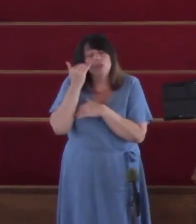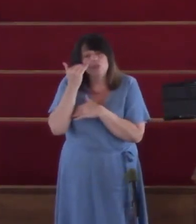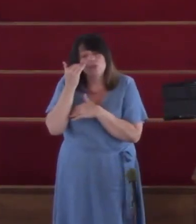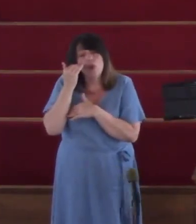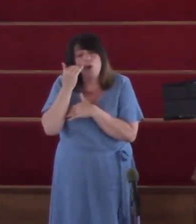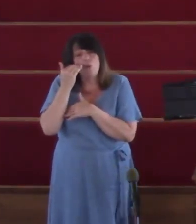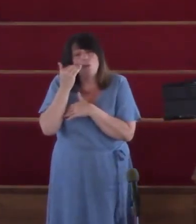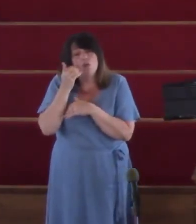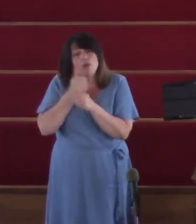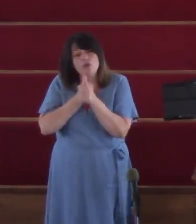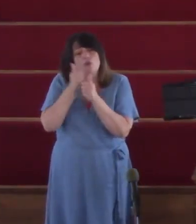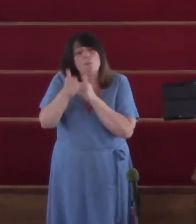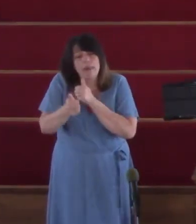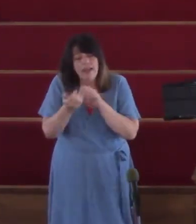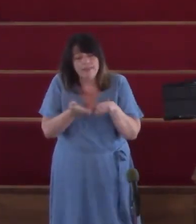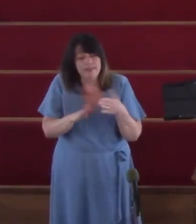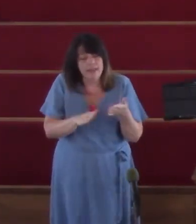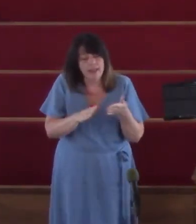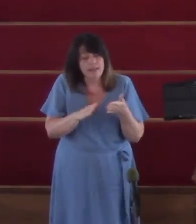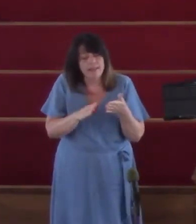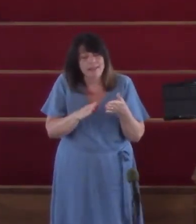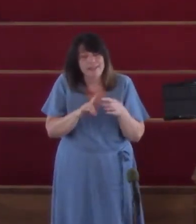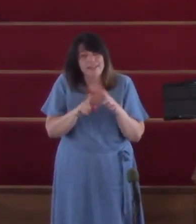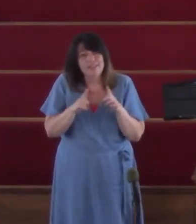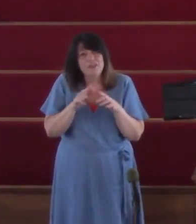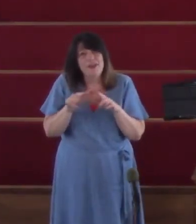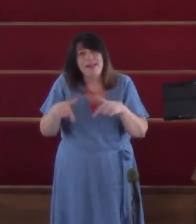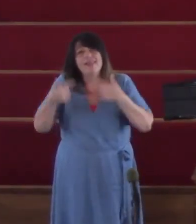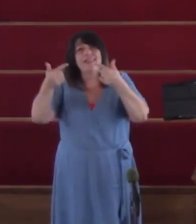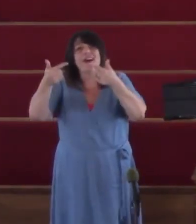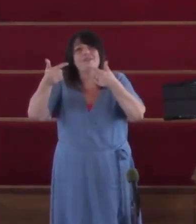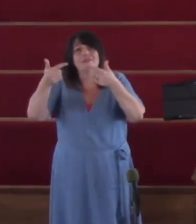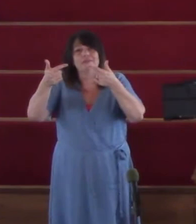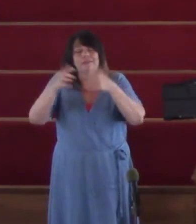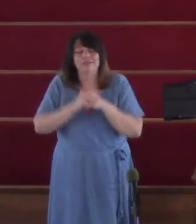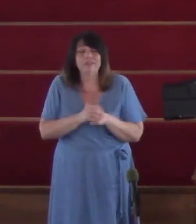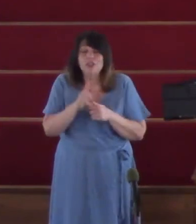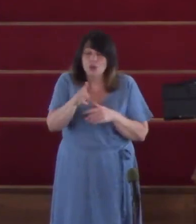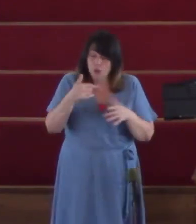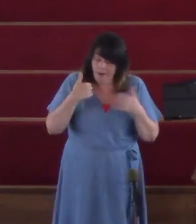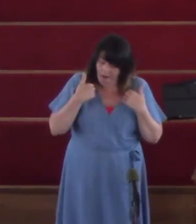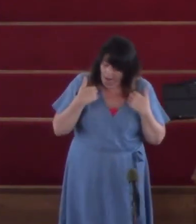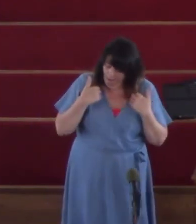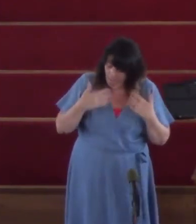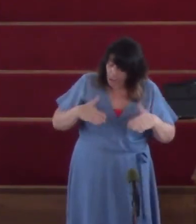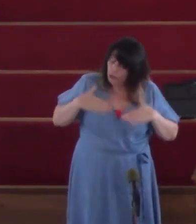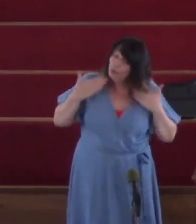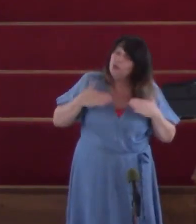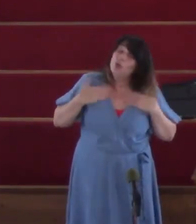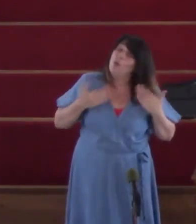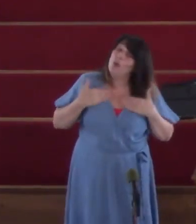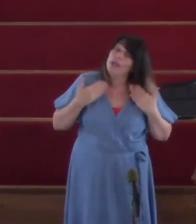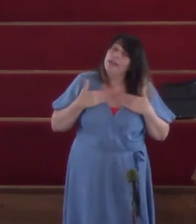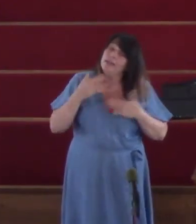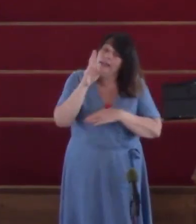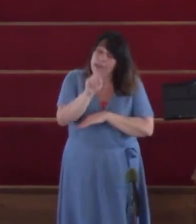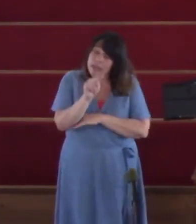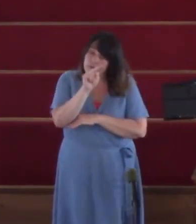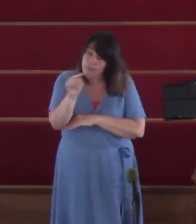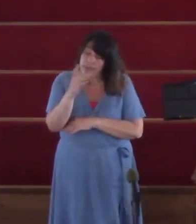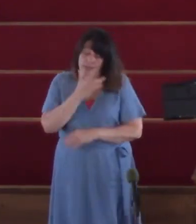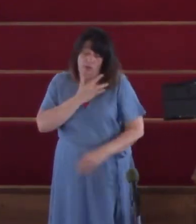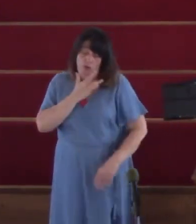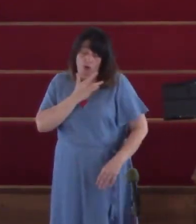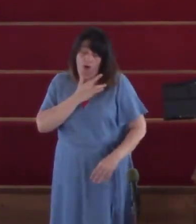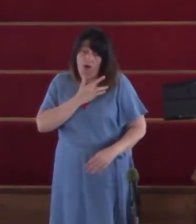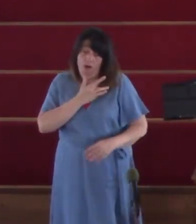unto life because that you love the brethren. Thank God, you can have joy and peace within your heart and